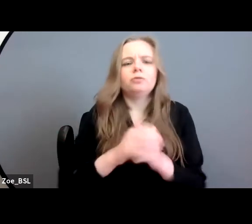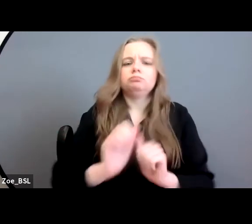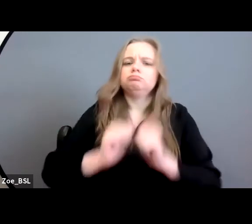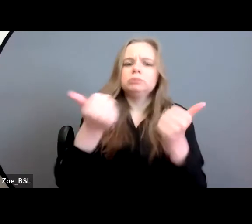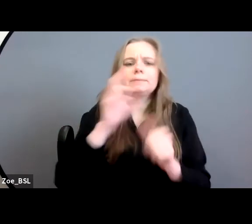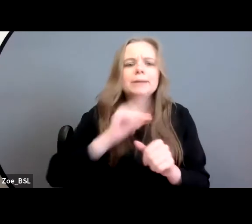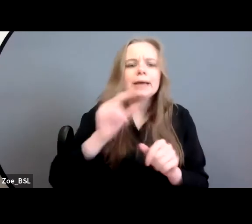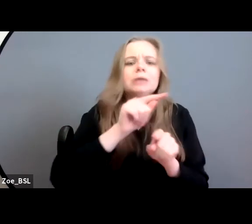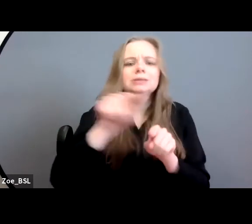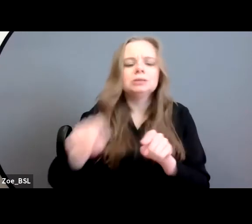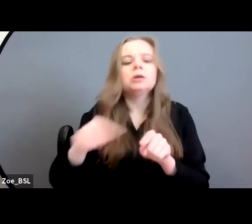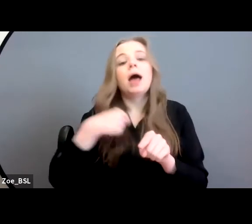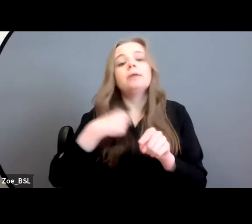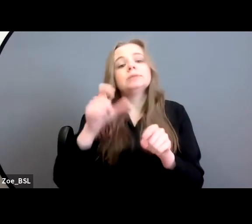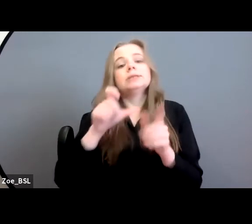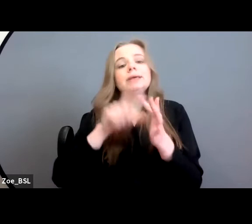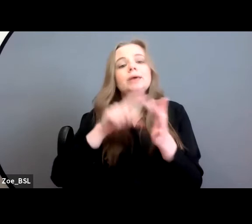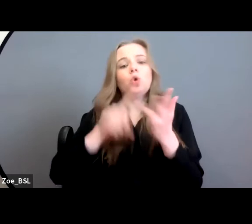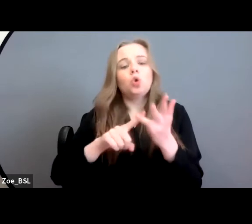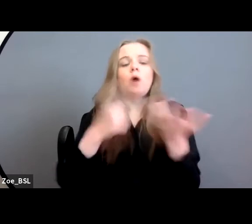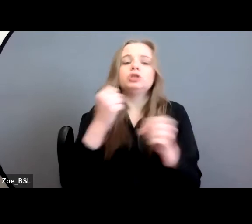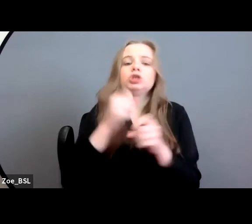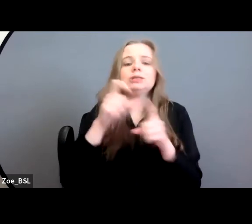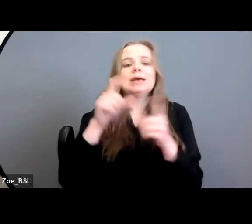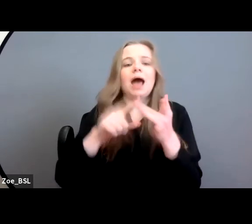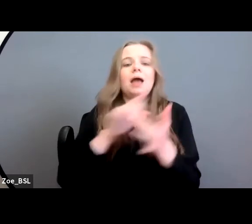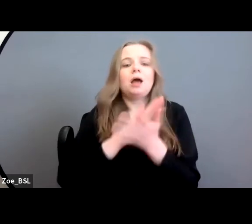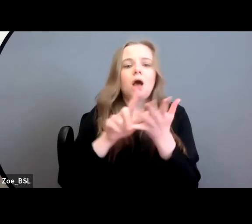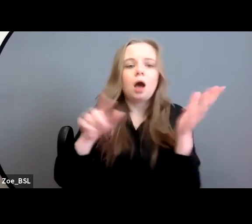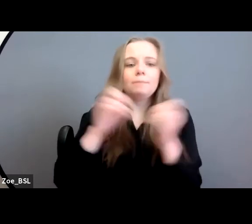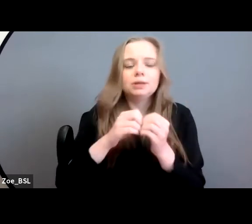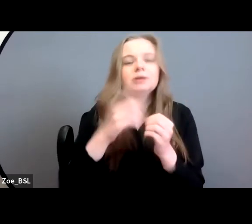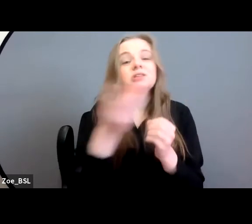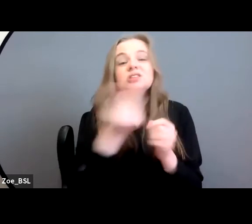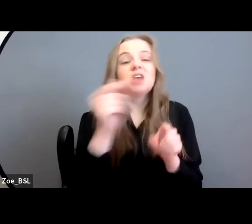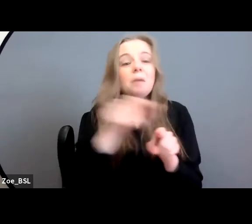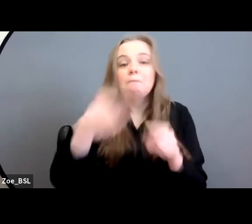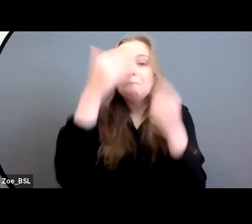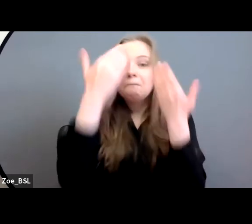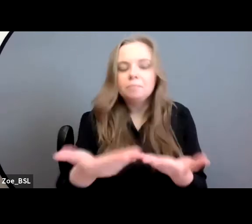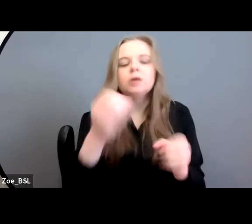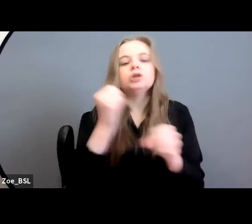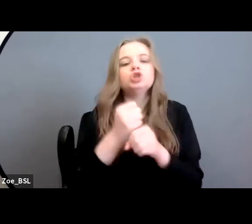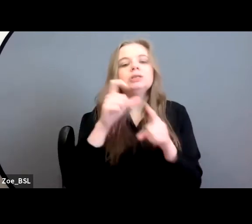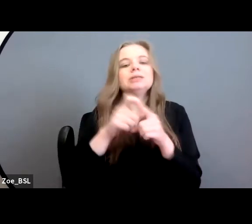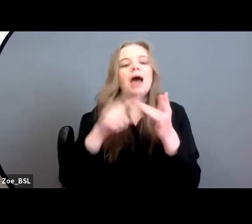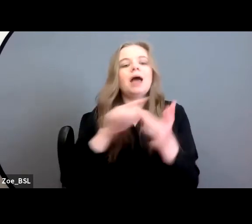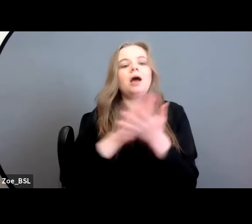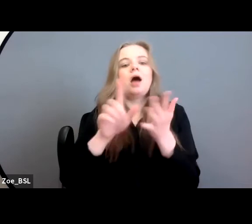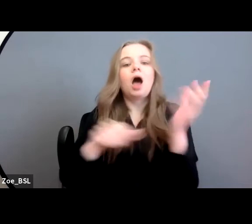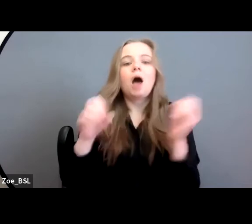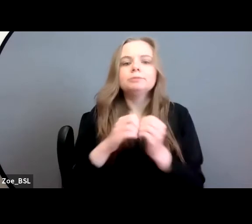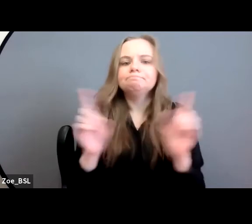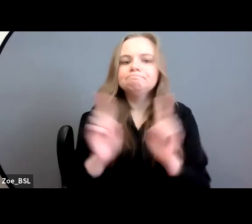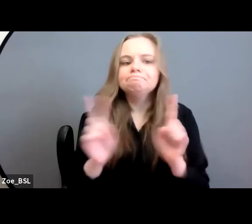Chief Exec and co-founder of GDI Hub. And for those of you that don't know, the Global Disability Innovation Hub is a